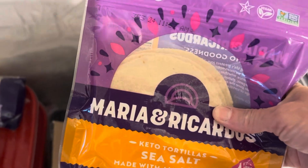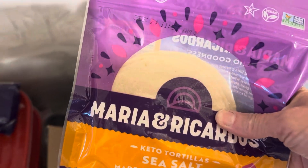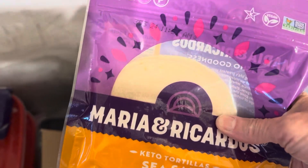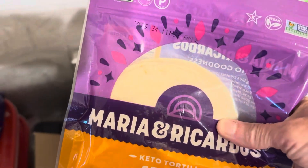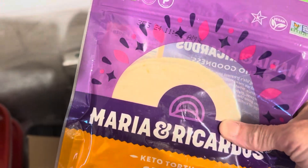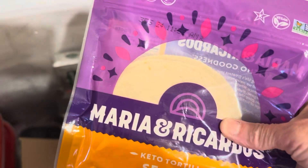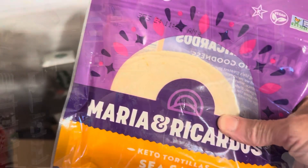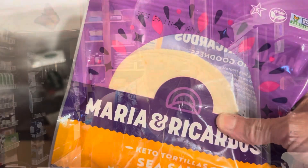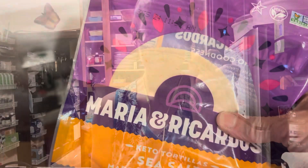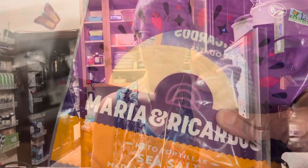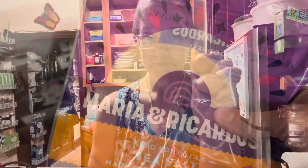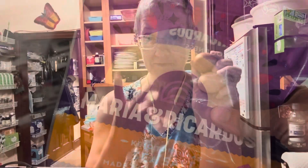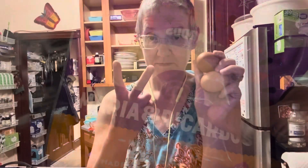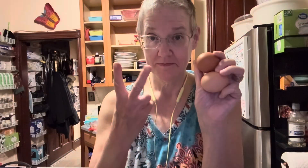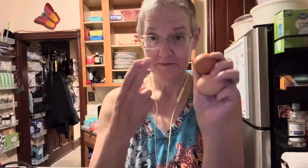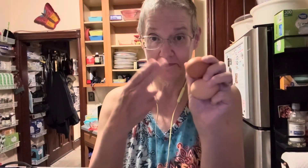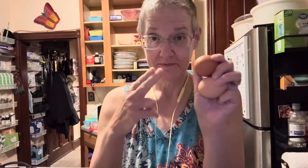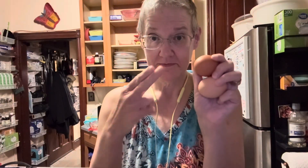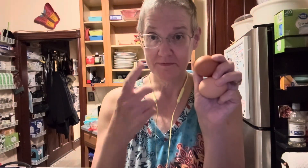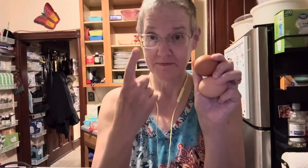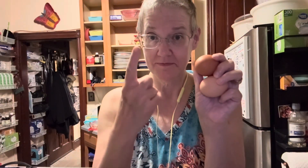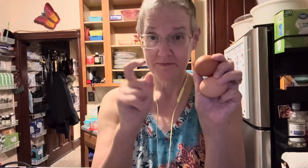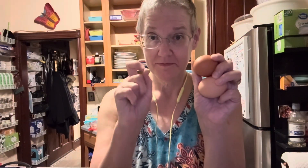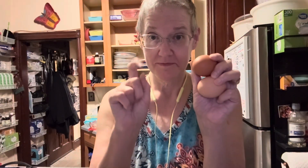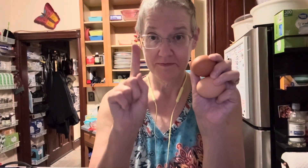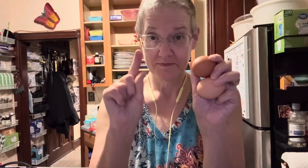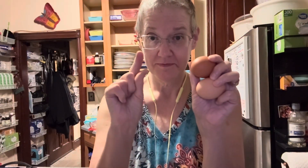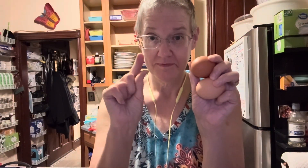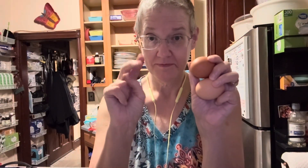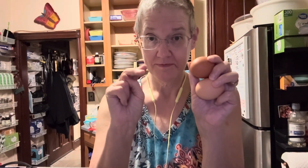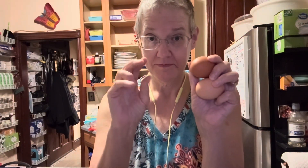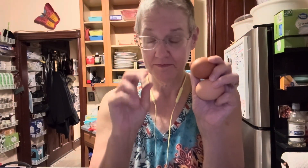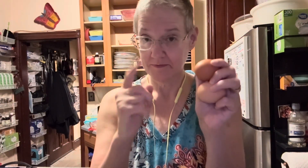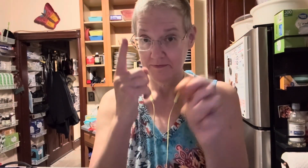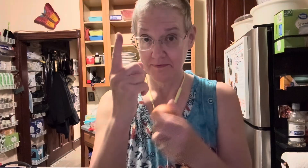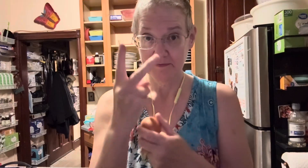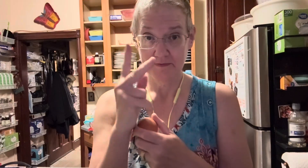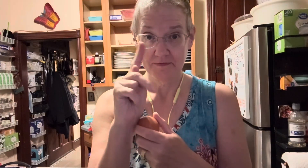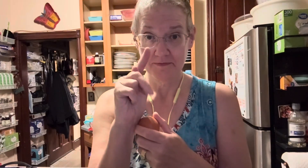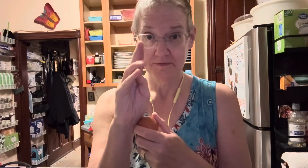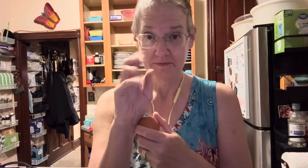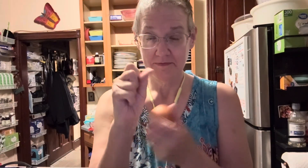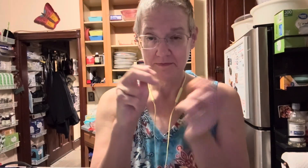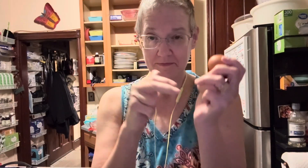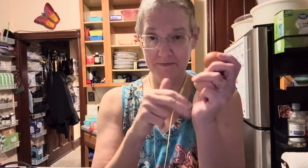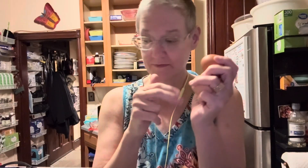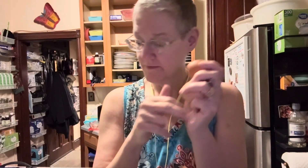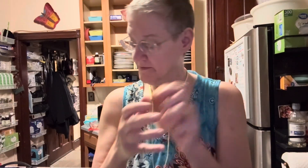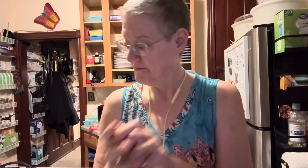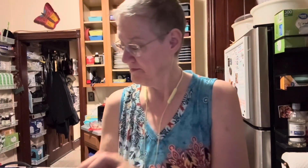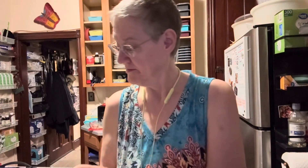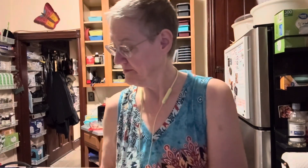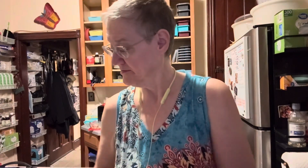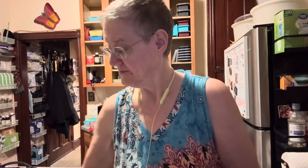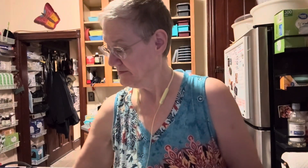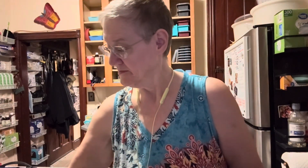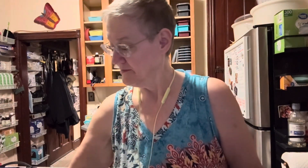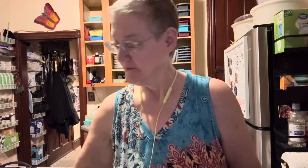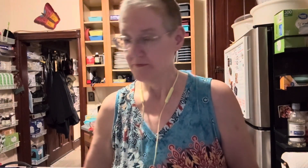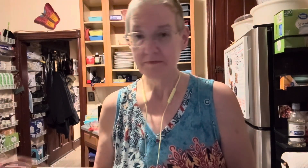Now let's cook Dale's breakfast. 2 eggs is 1.1 grams of net carbs. And we're going to scramble that in half a tablespoon of butter. Now